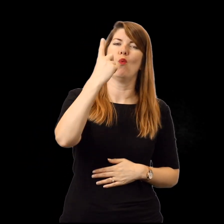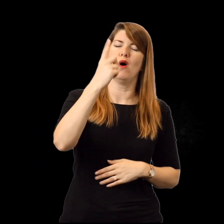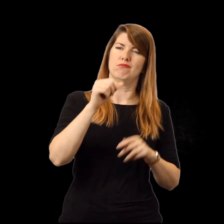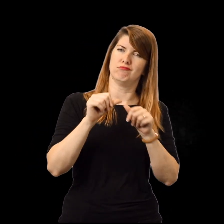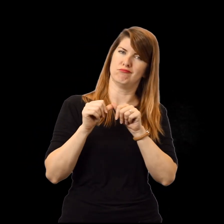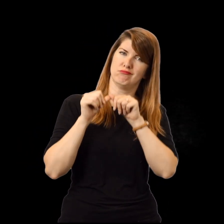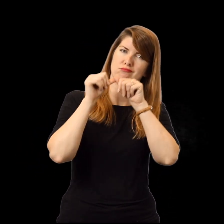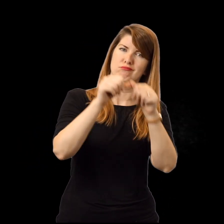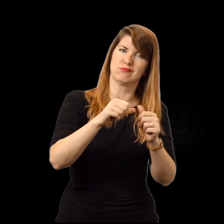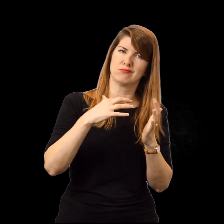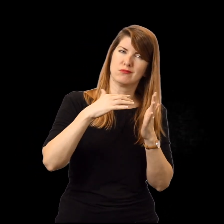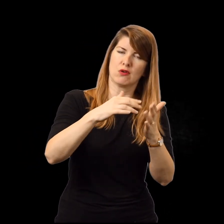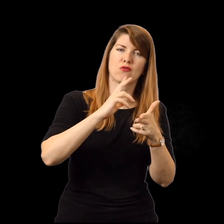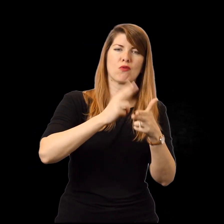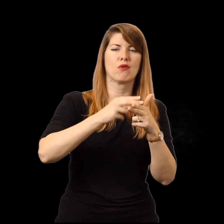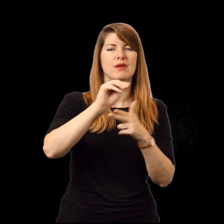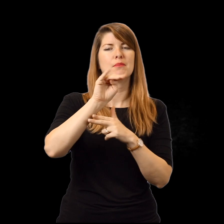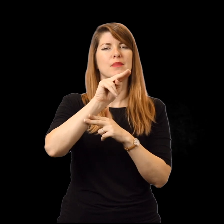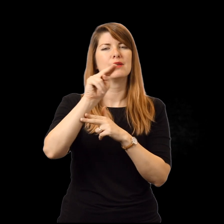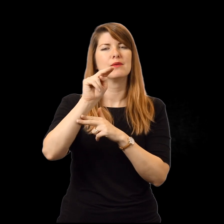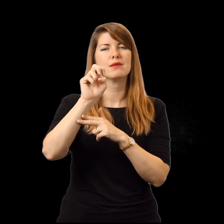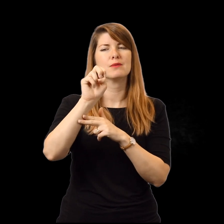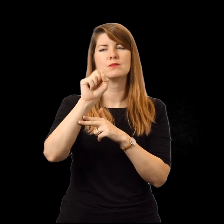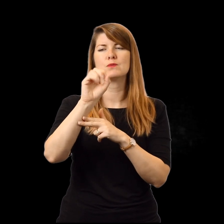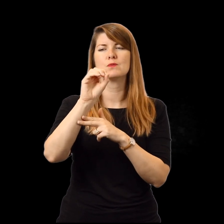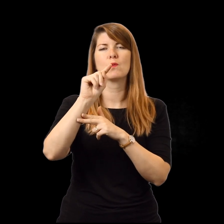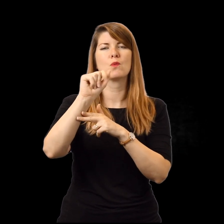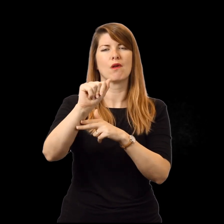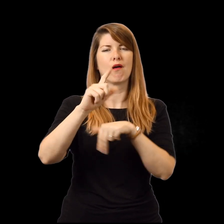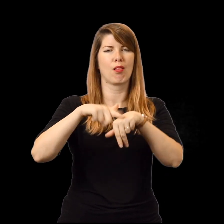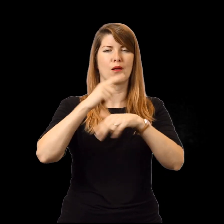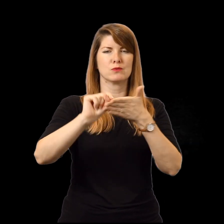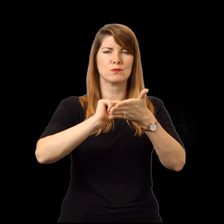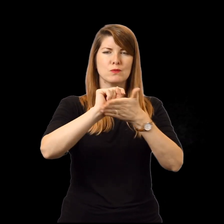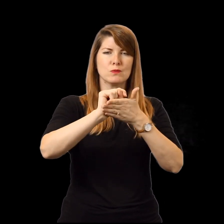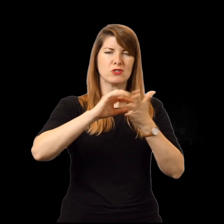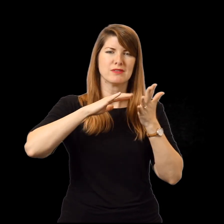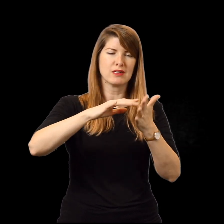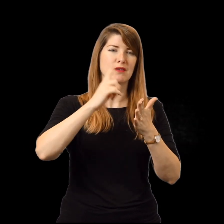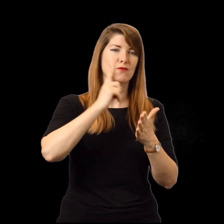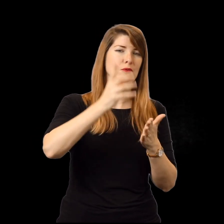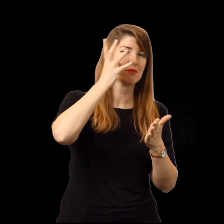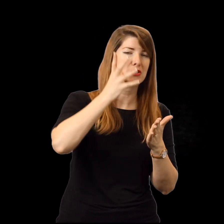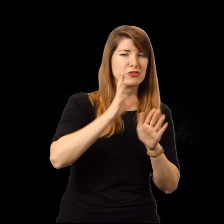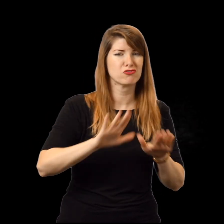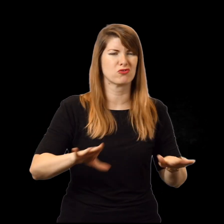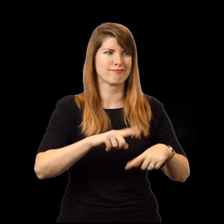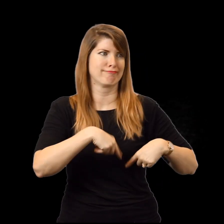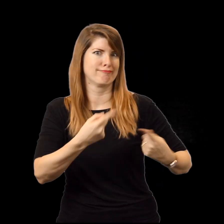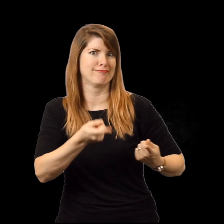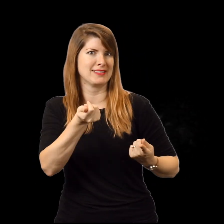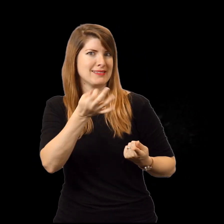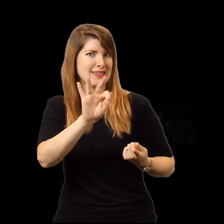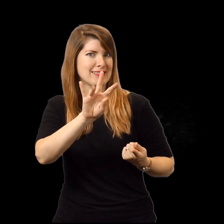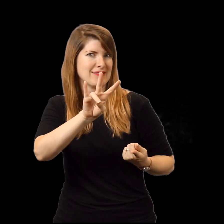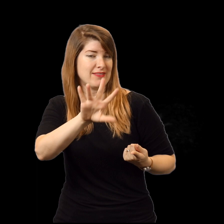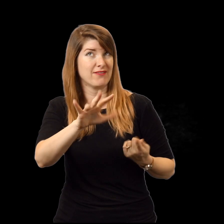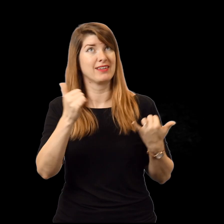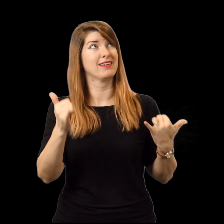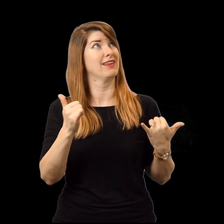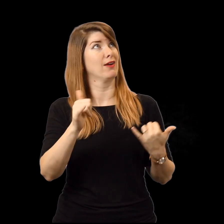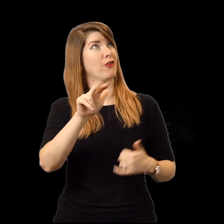ongoing study called the Minnesota Longitudinal Study of Parents and Children, which has been going on since